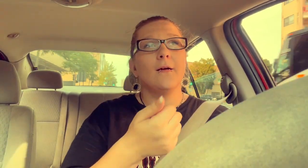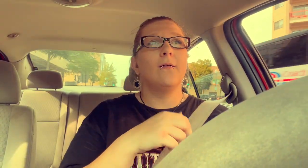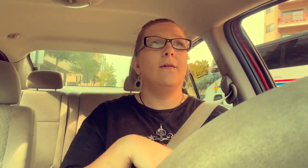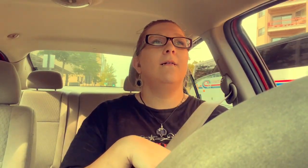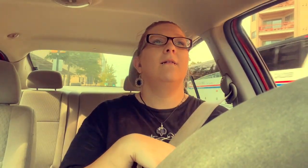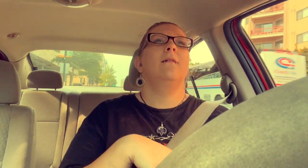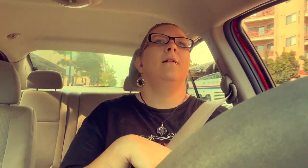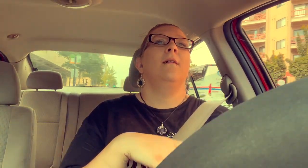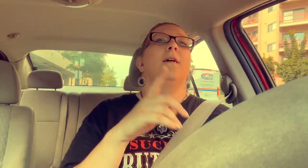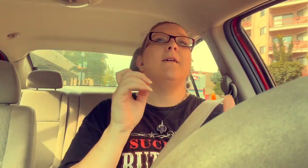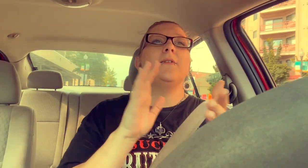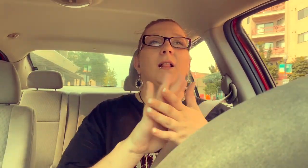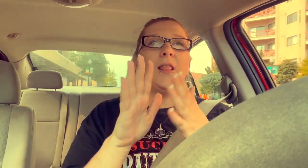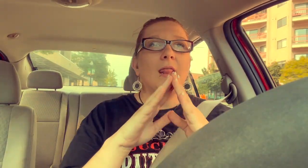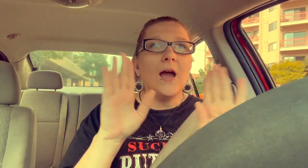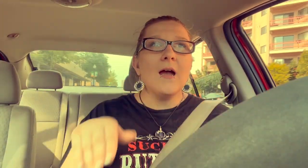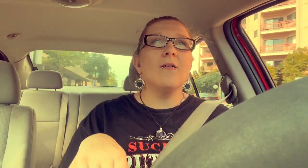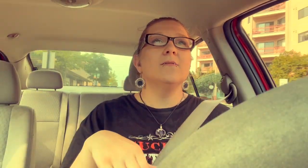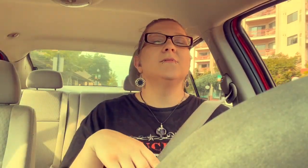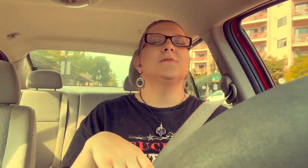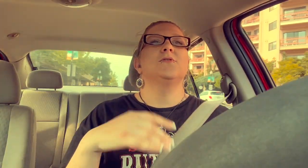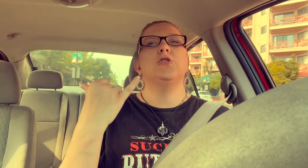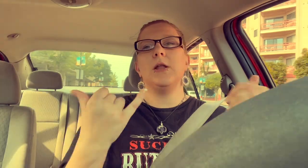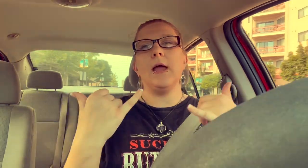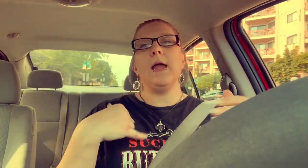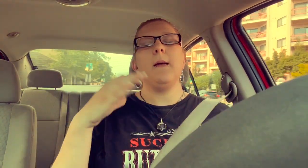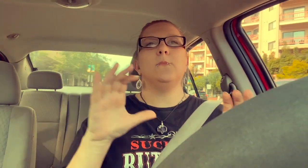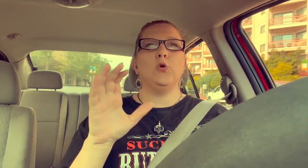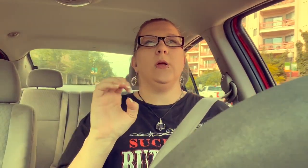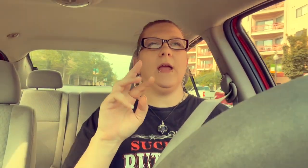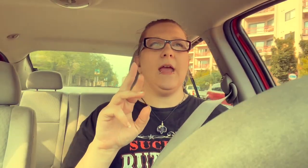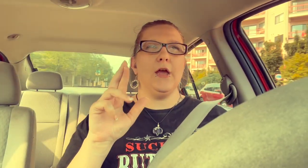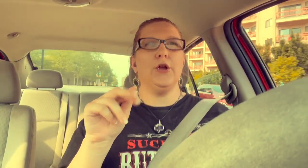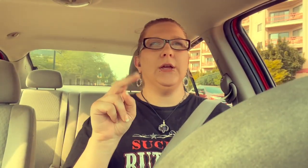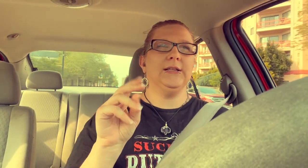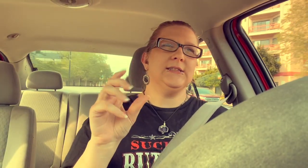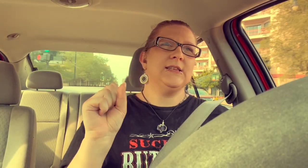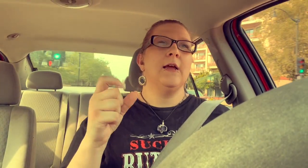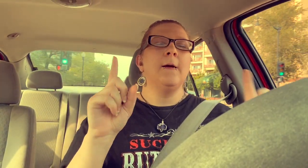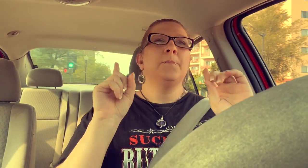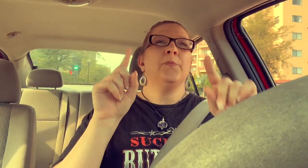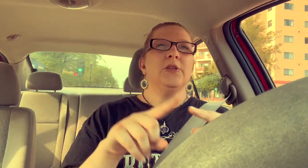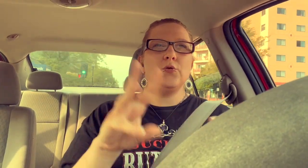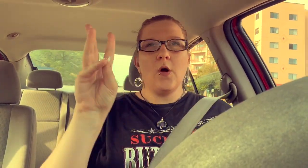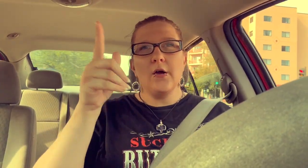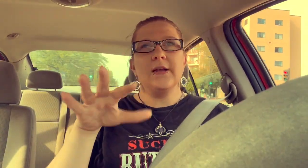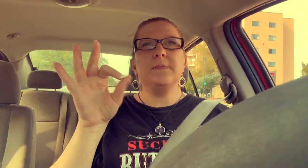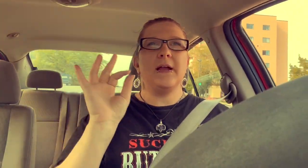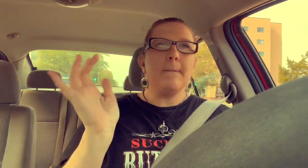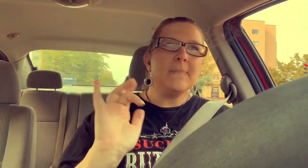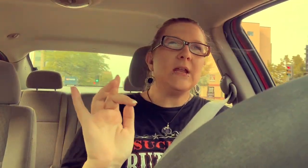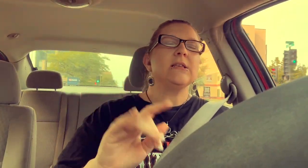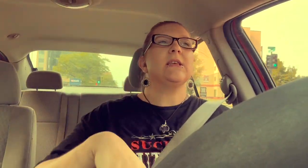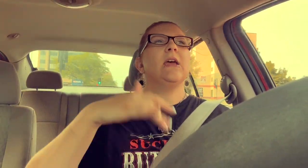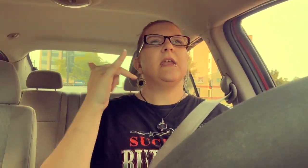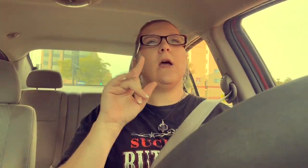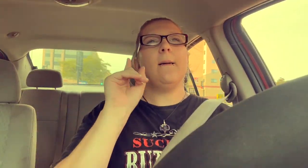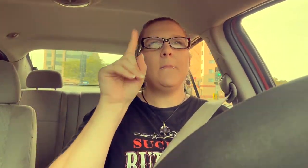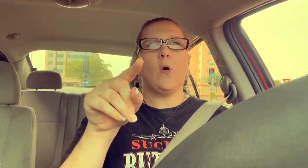tomorrow. I have to clean the house. Today I'm doing errands. Went to Walgreens to pick up medicine. Now I'm going